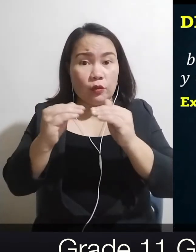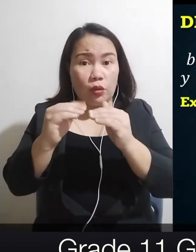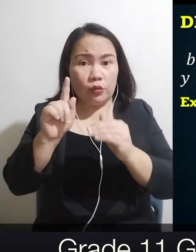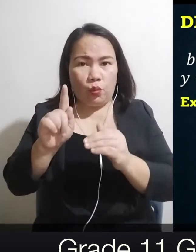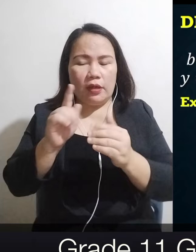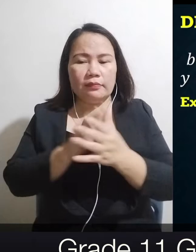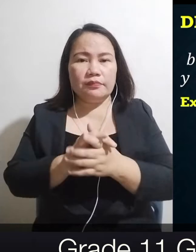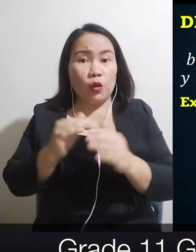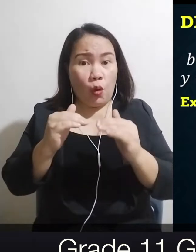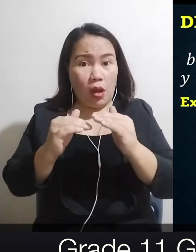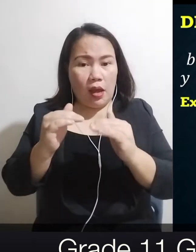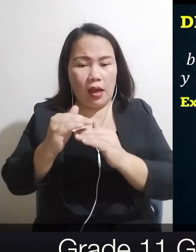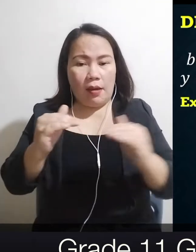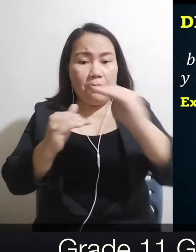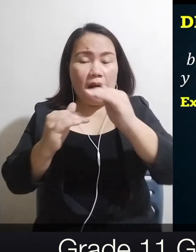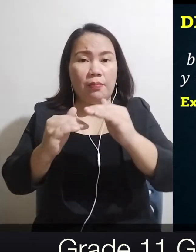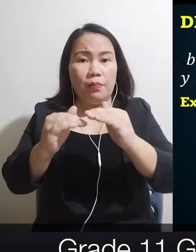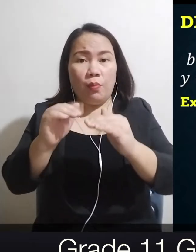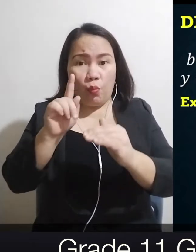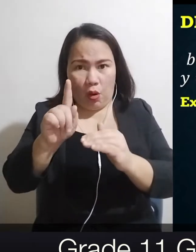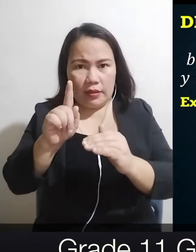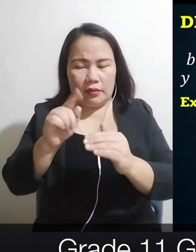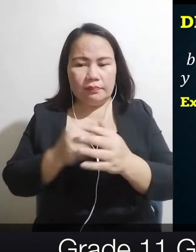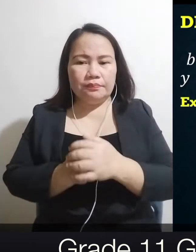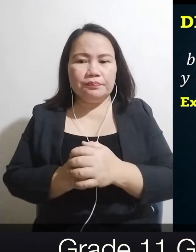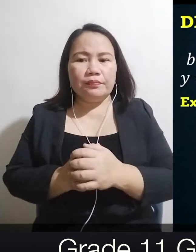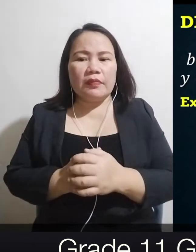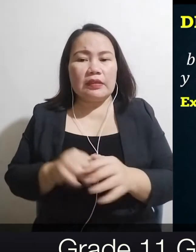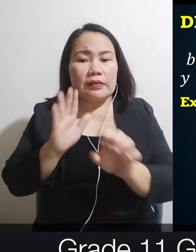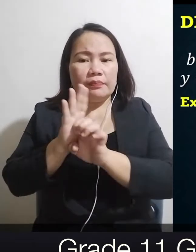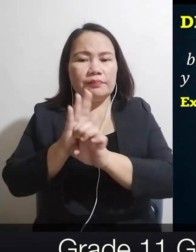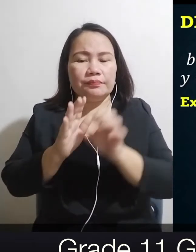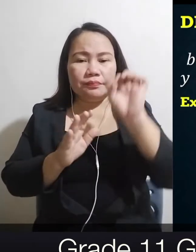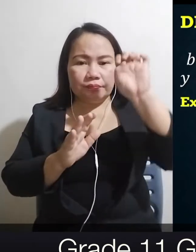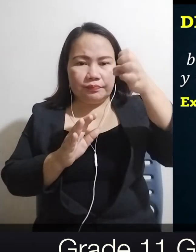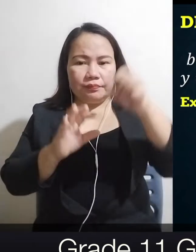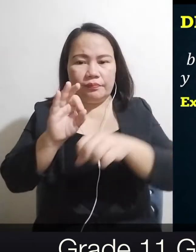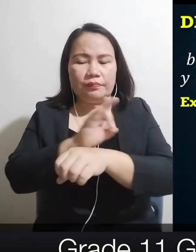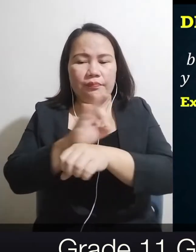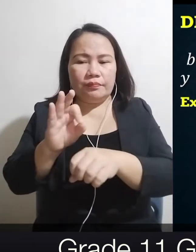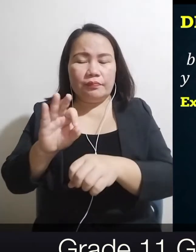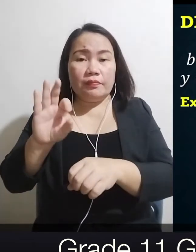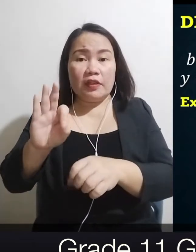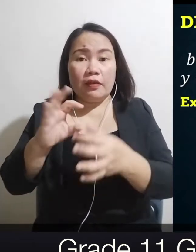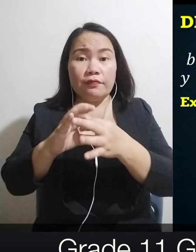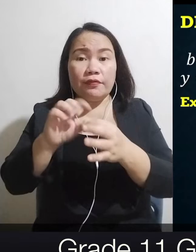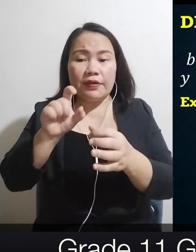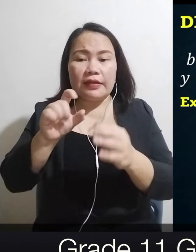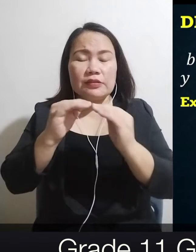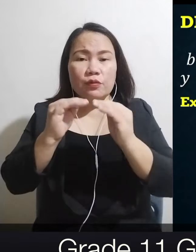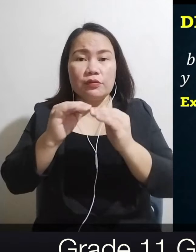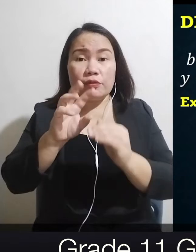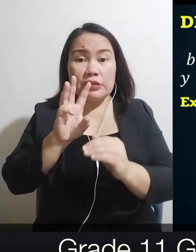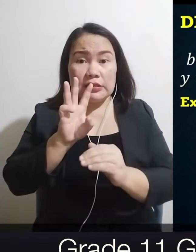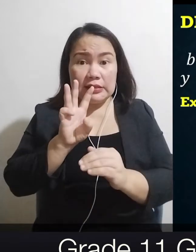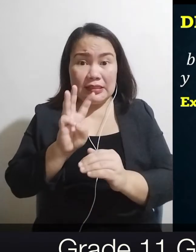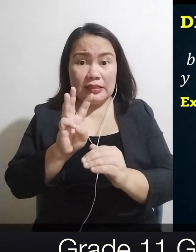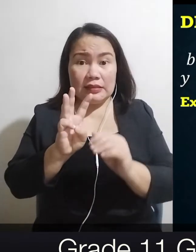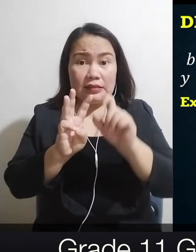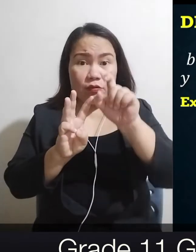Okay, examples of exponential function. We have f of x is equal to 6 raised to x.